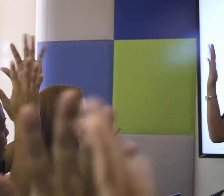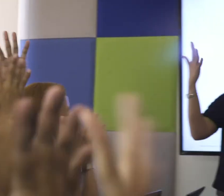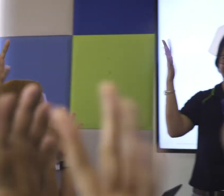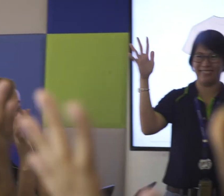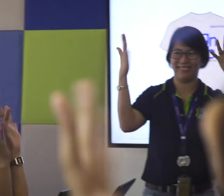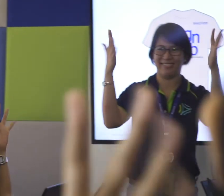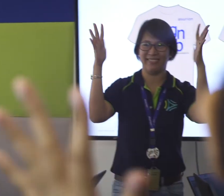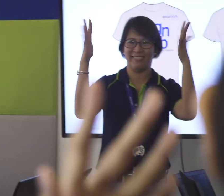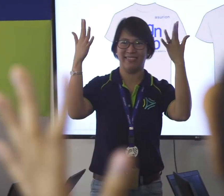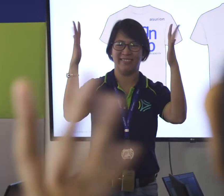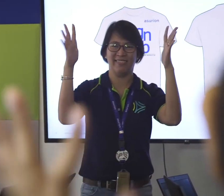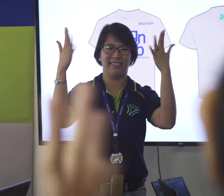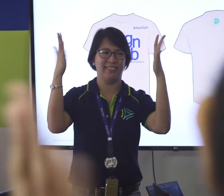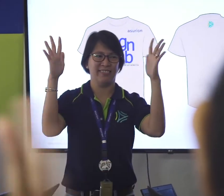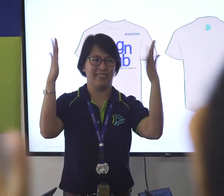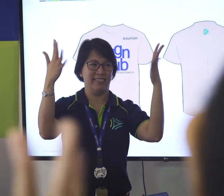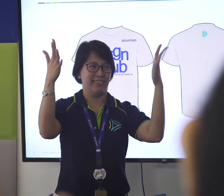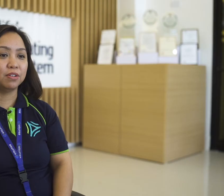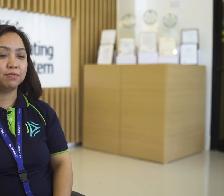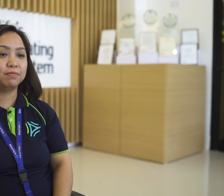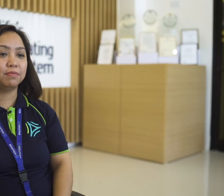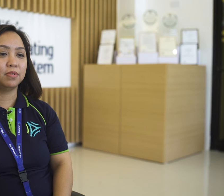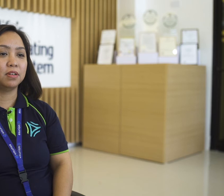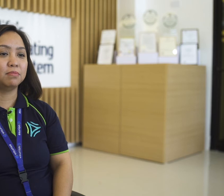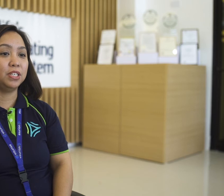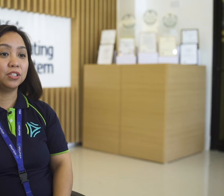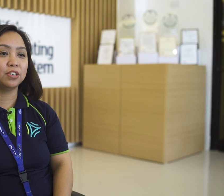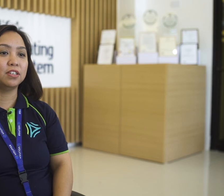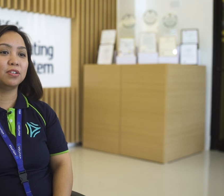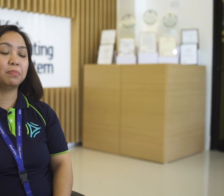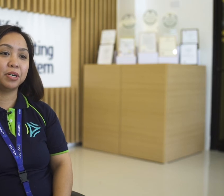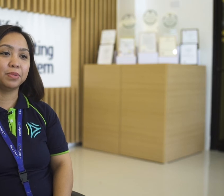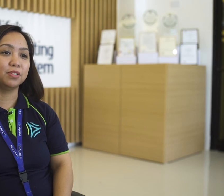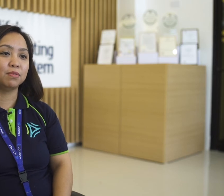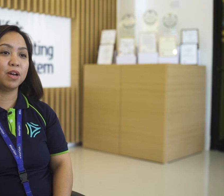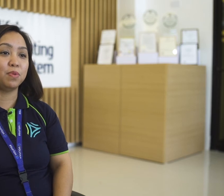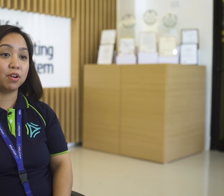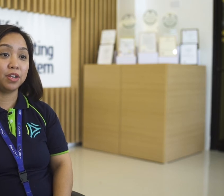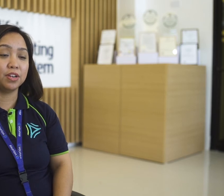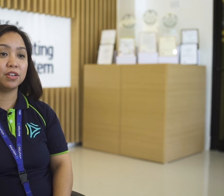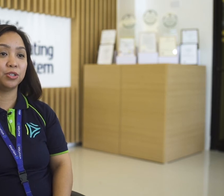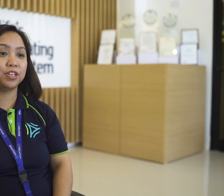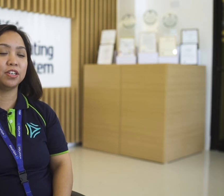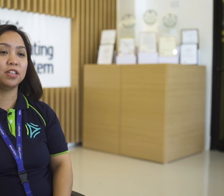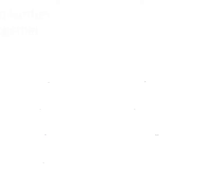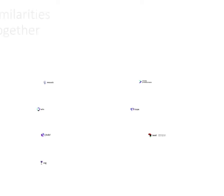us together, it gave us a sense of reason or purpose why we are here in Asurion.